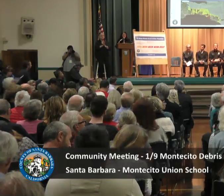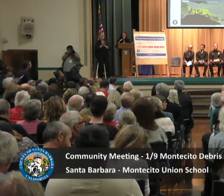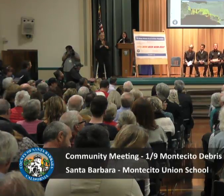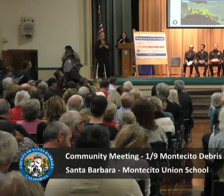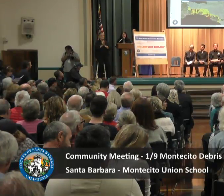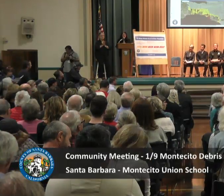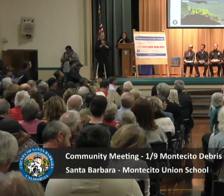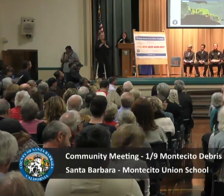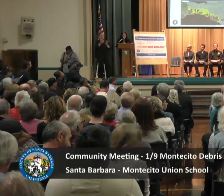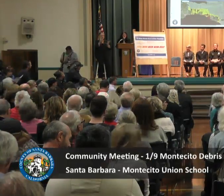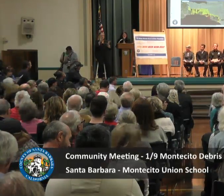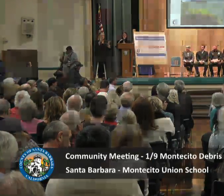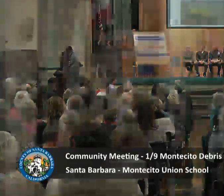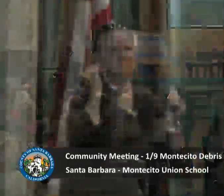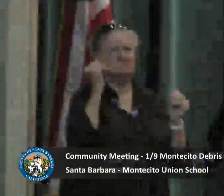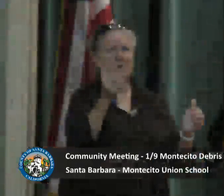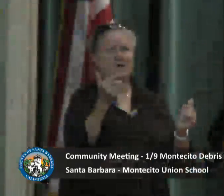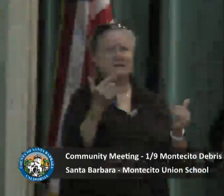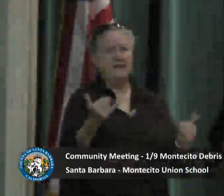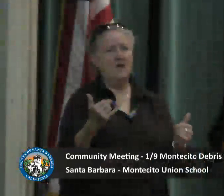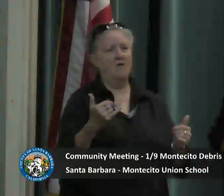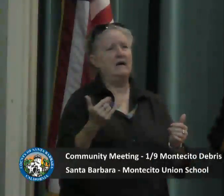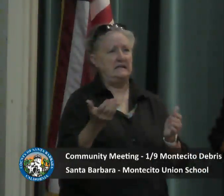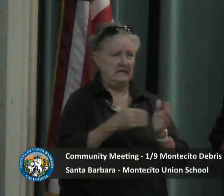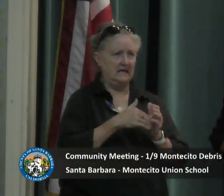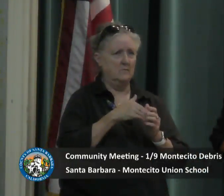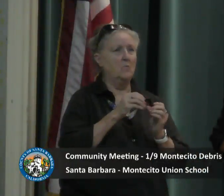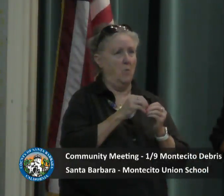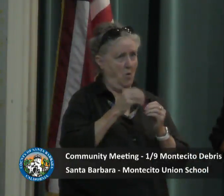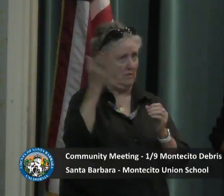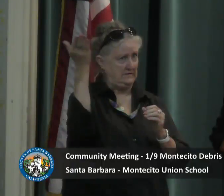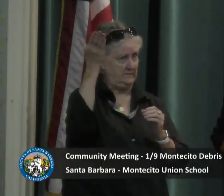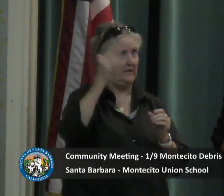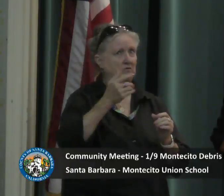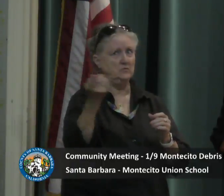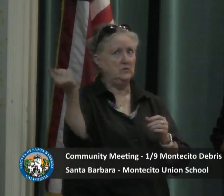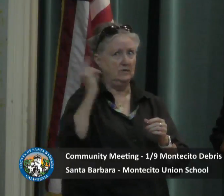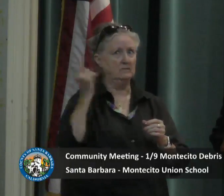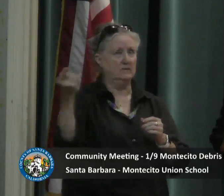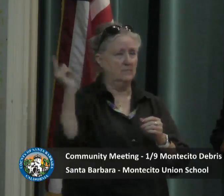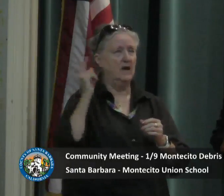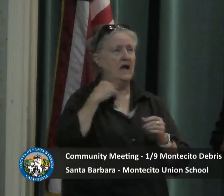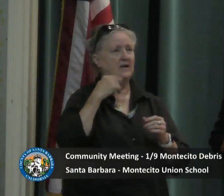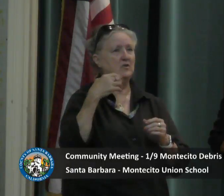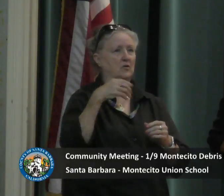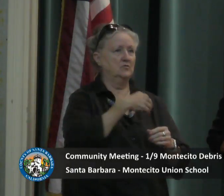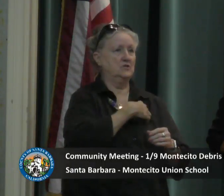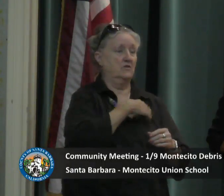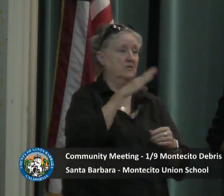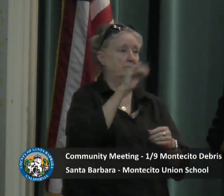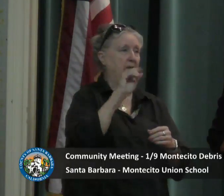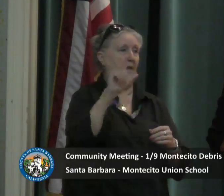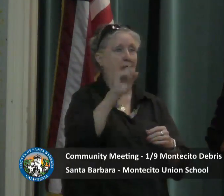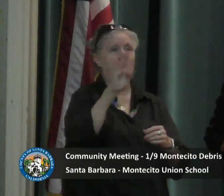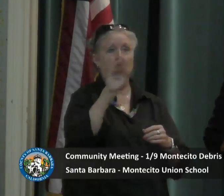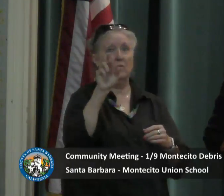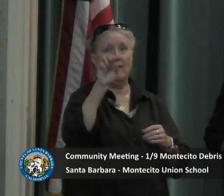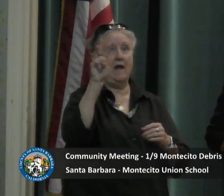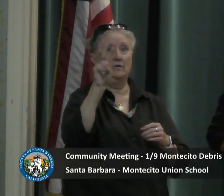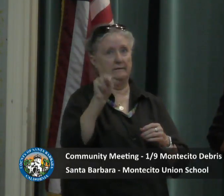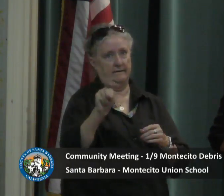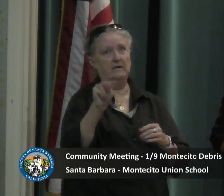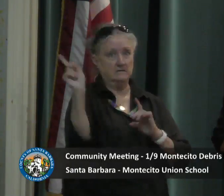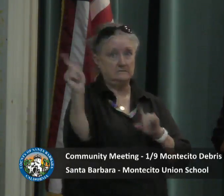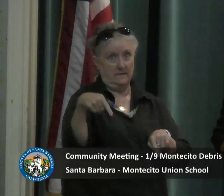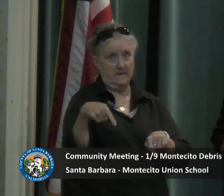I think we'll go ahead and get started. And again, we're going to have more speakers. I know Sheriff Bill Brown, for example, is on